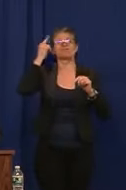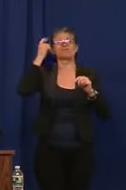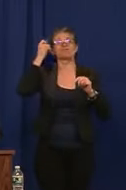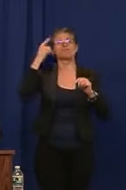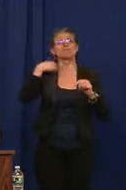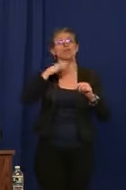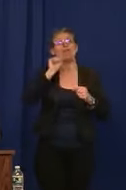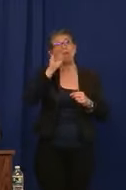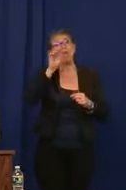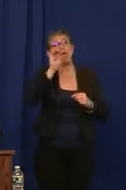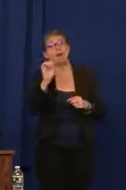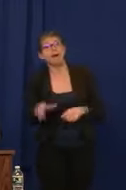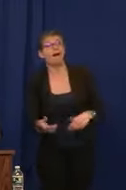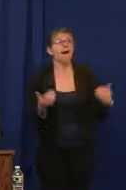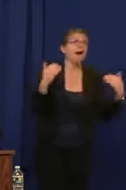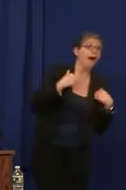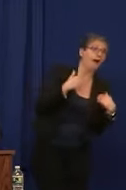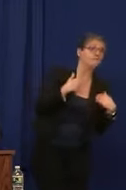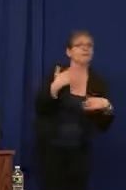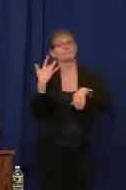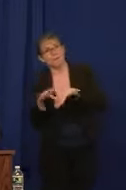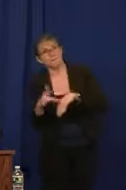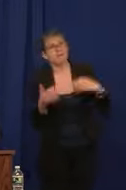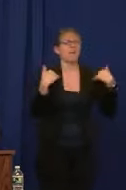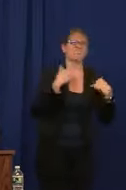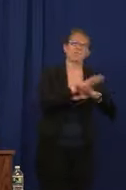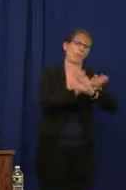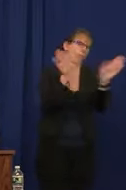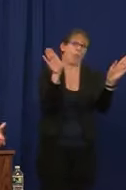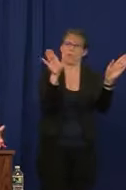ventilators and alternative ventilators into one number.